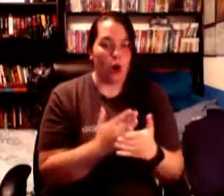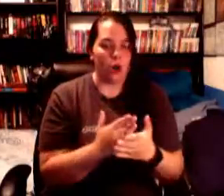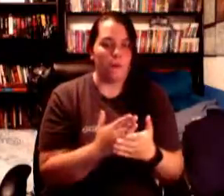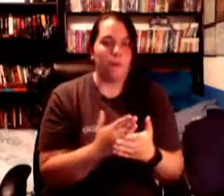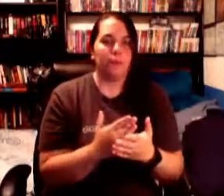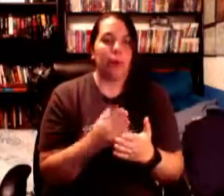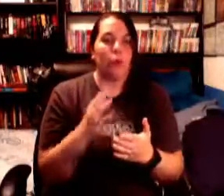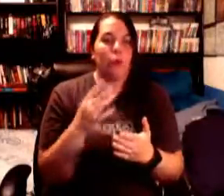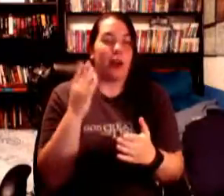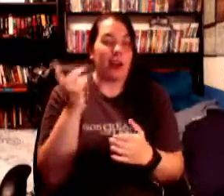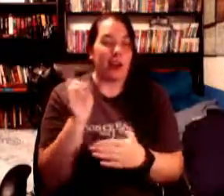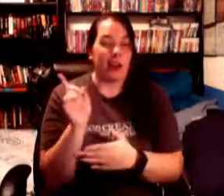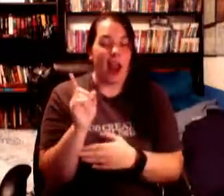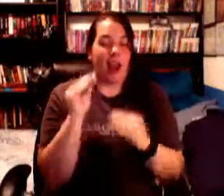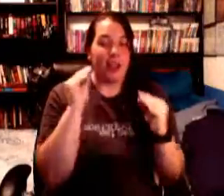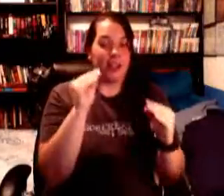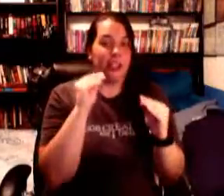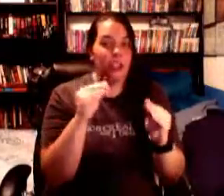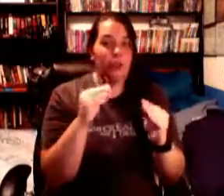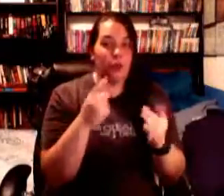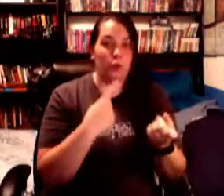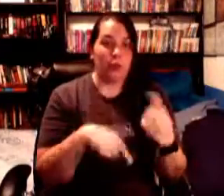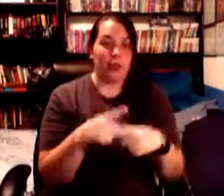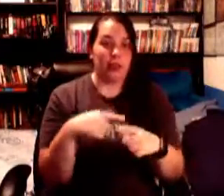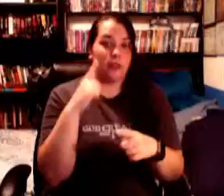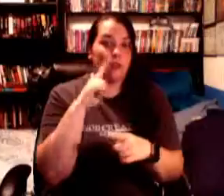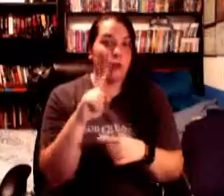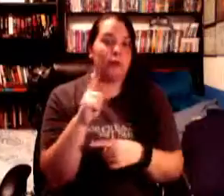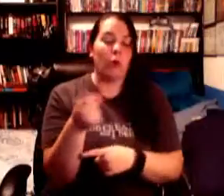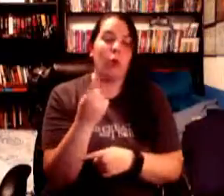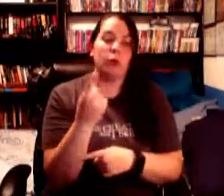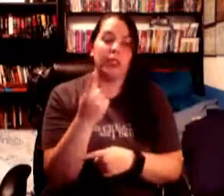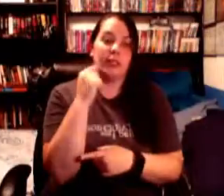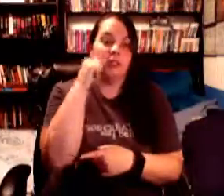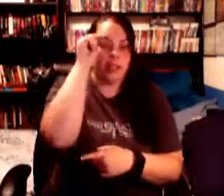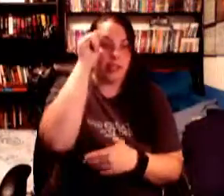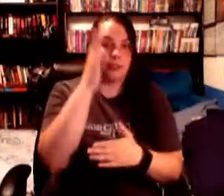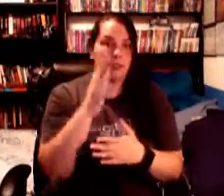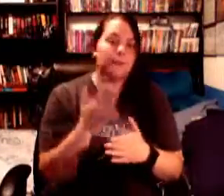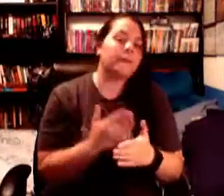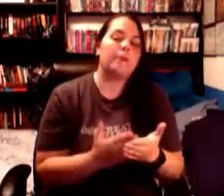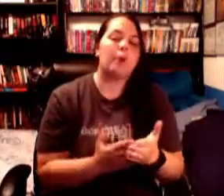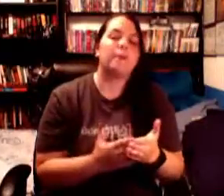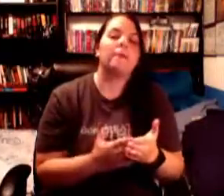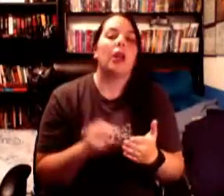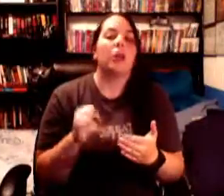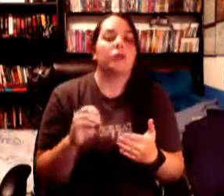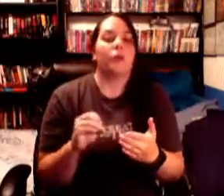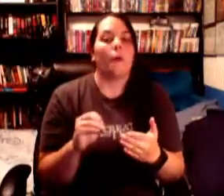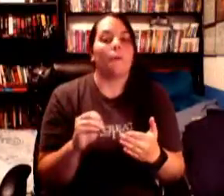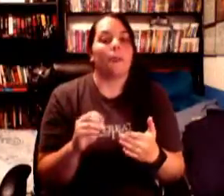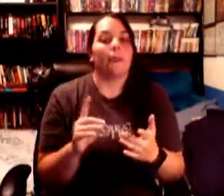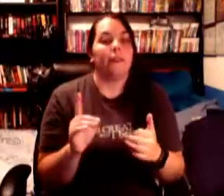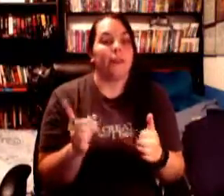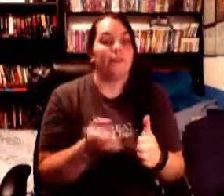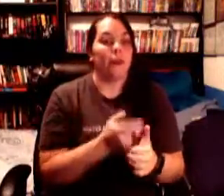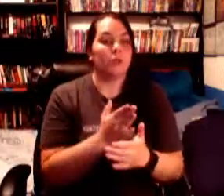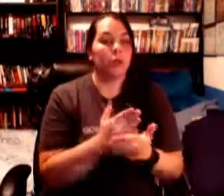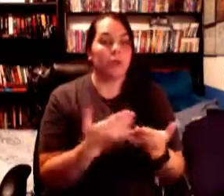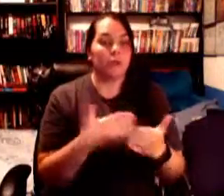part, where I teach you the signs for only the teens part. So, the first part of the